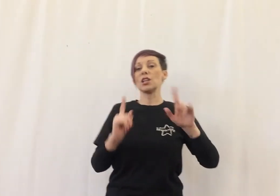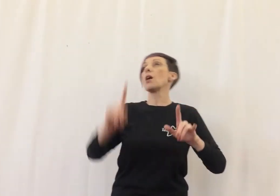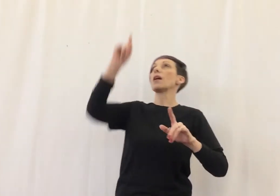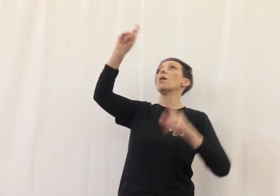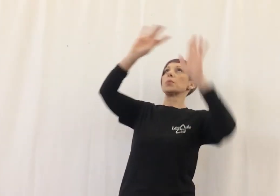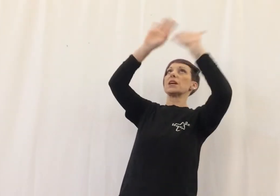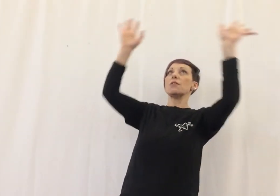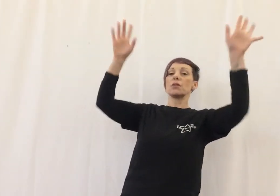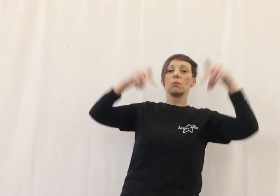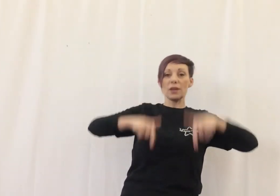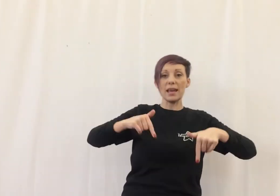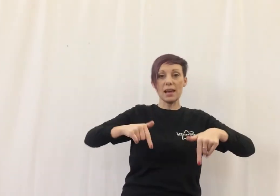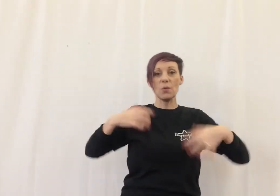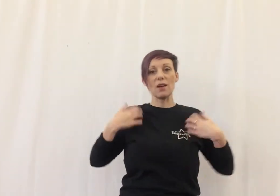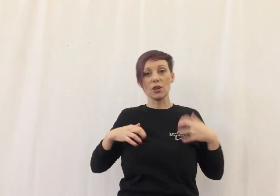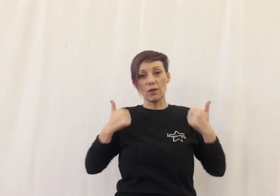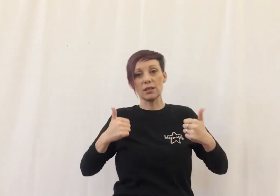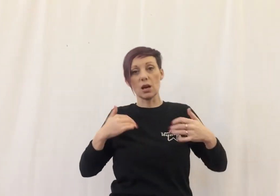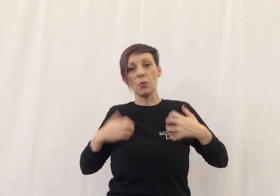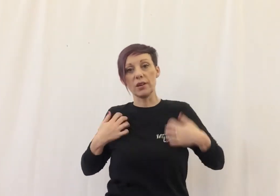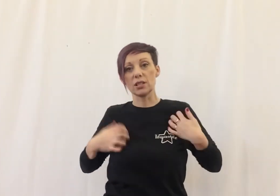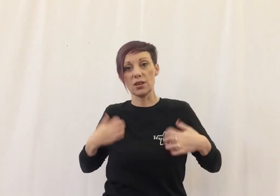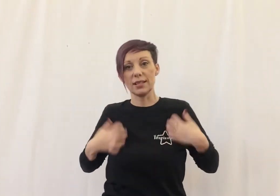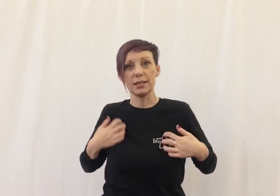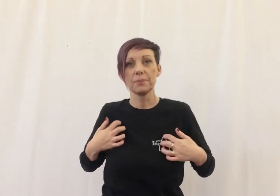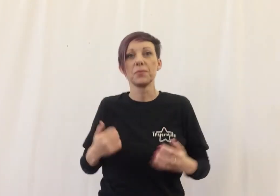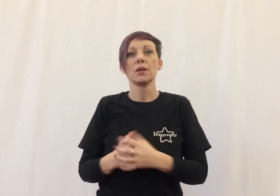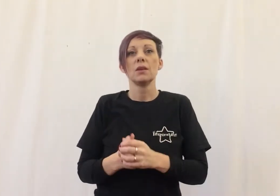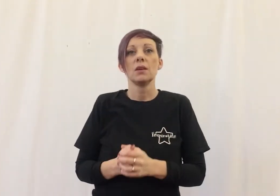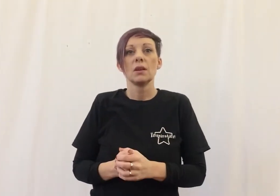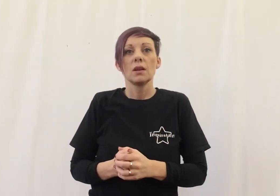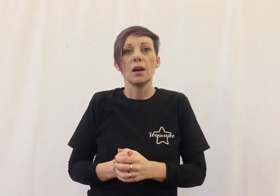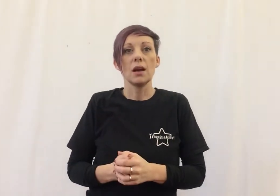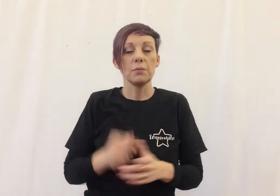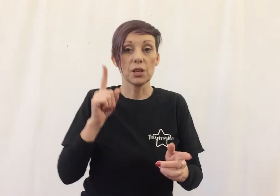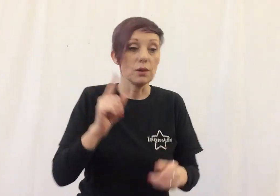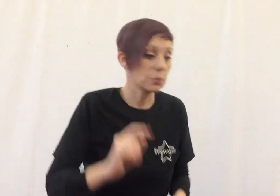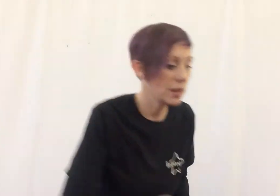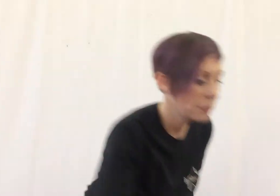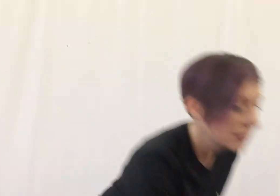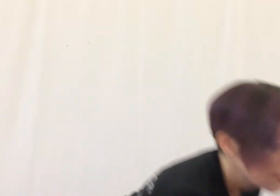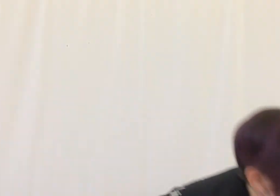going up to heaven. We're here, we're having a great time, we're excited. So let's put that bit together.